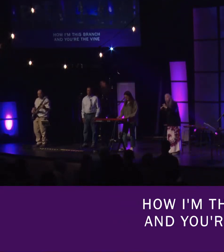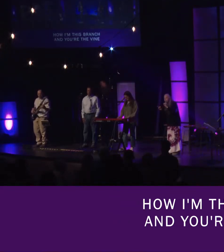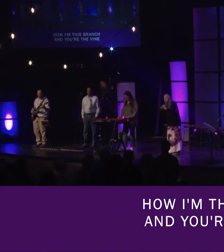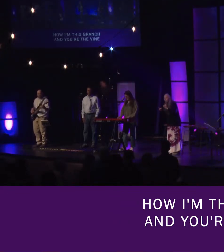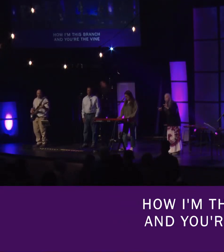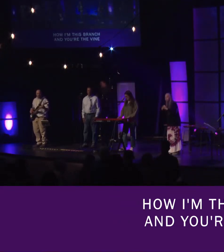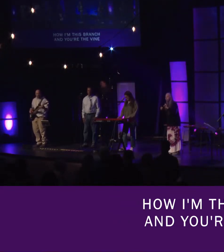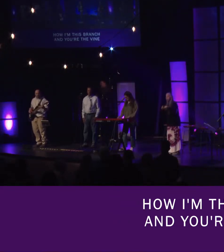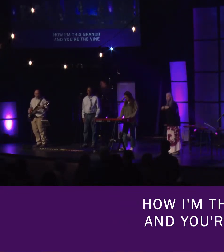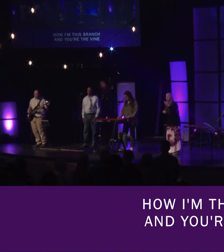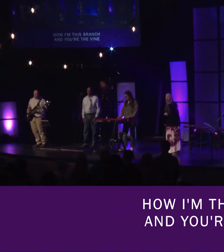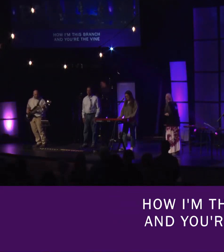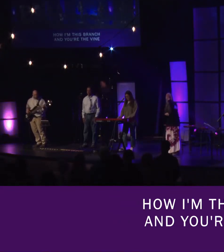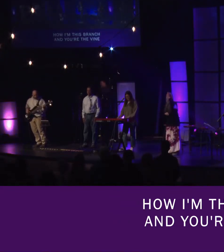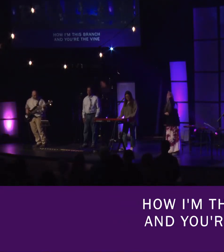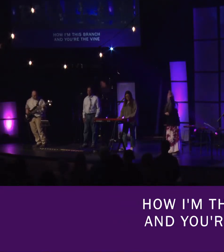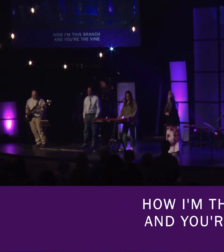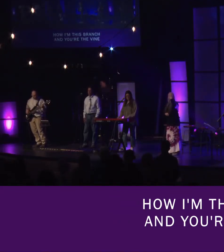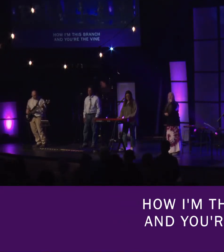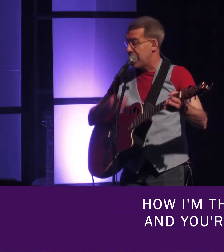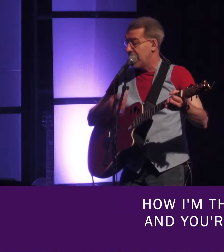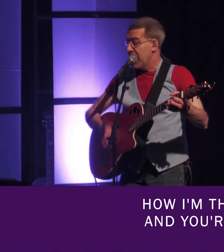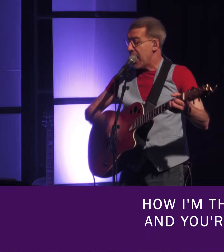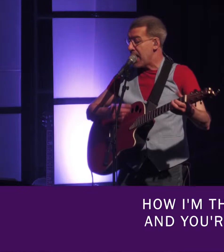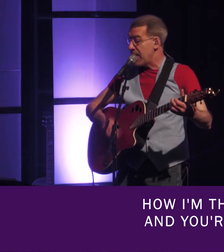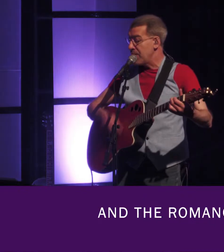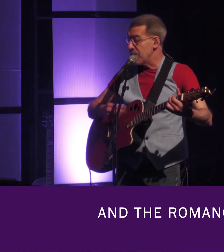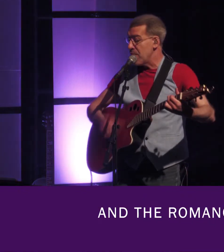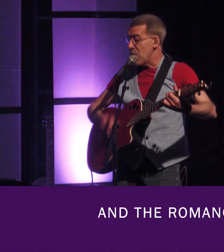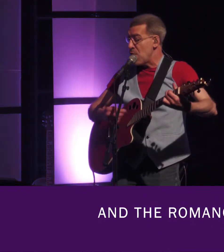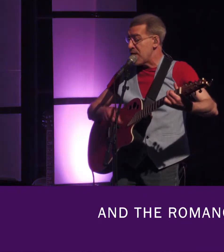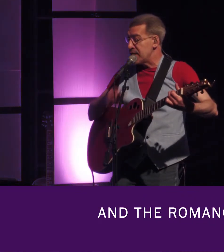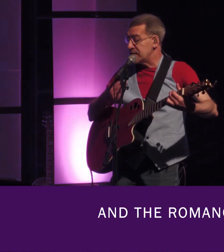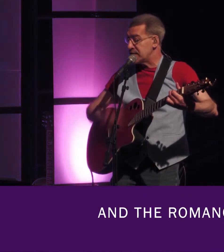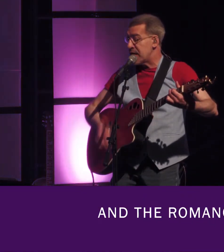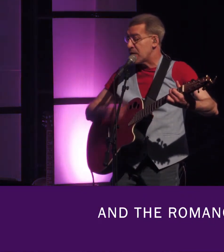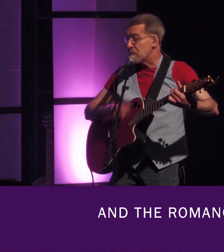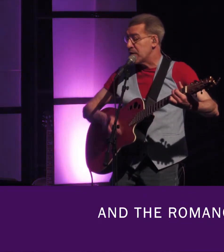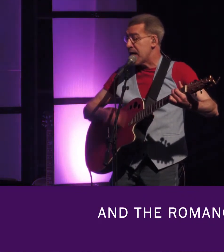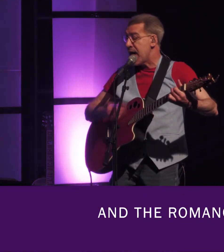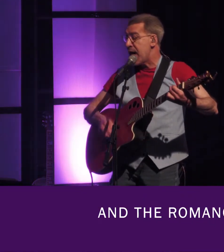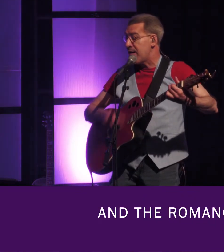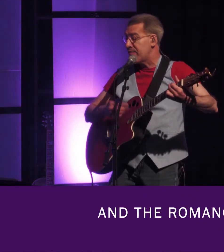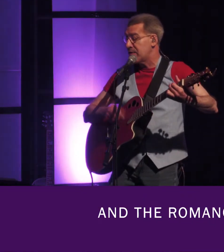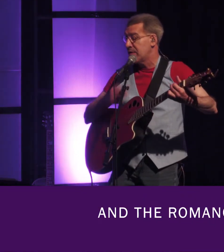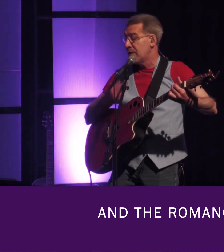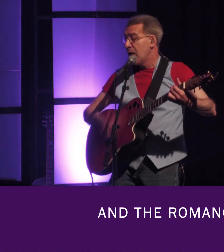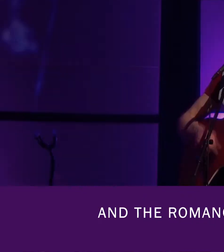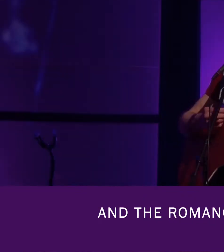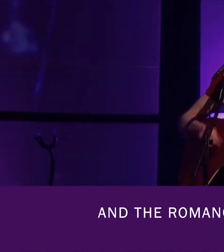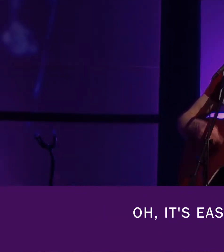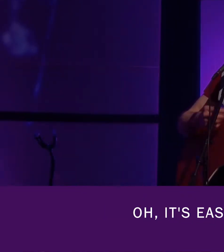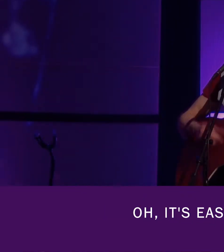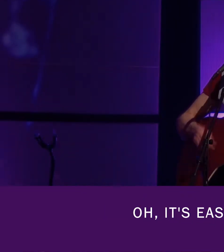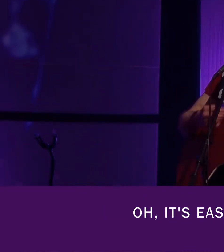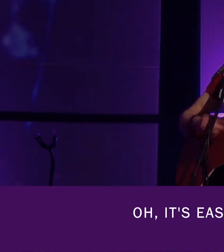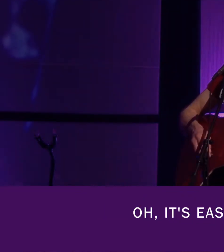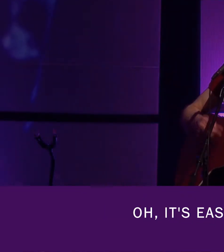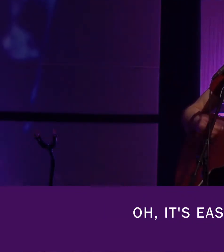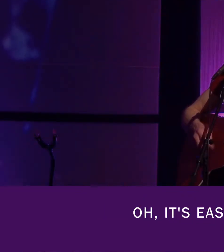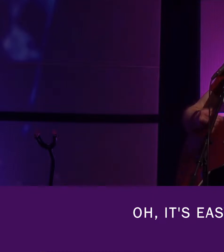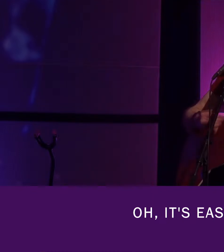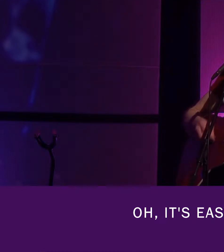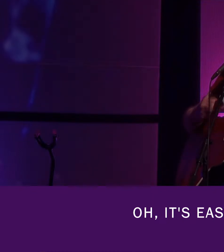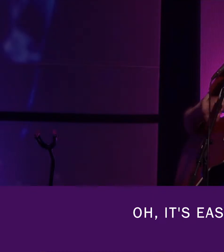this branch and you're the vine. And the romance that we have, oh, it's